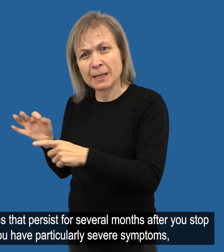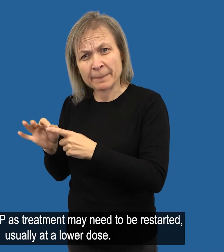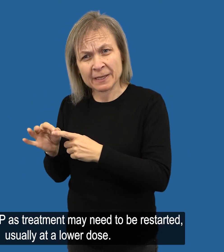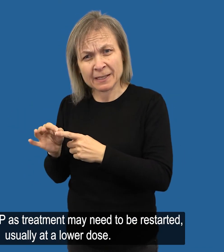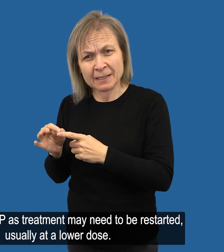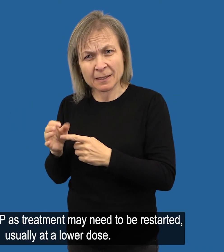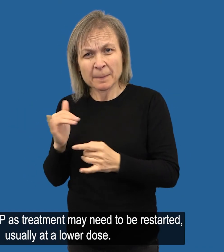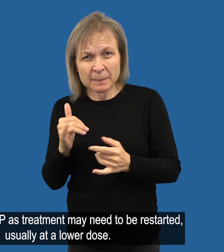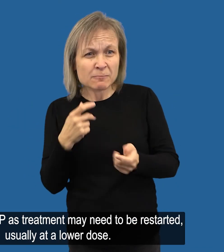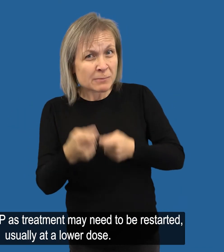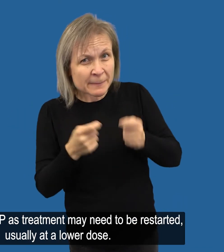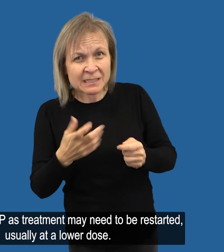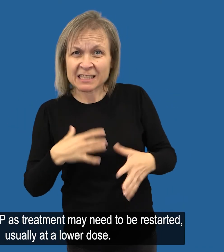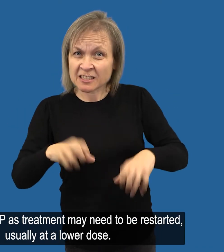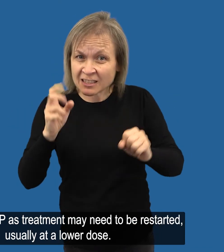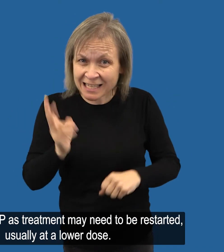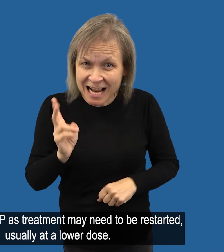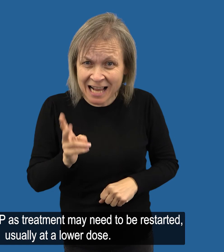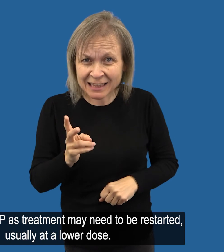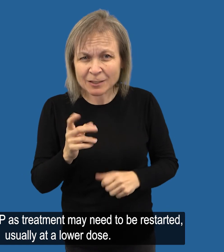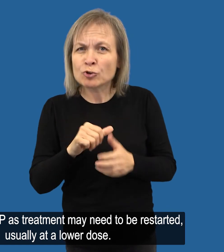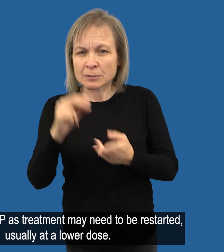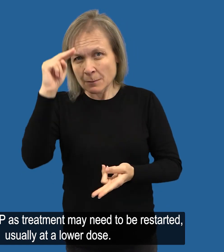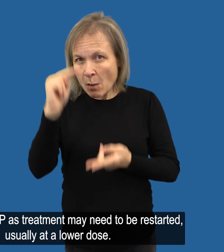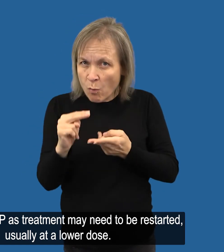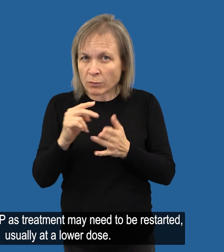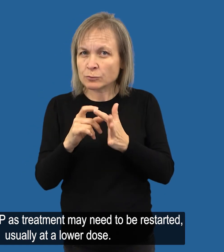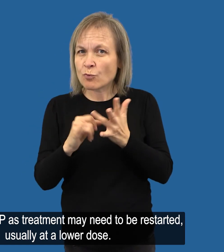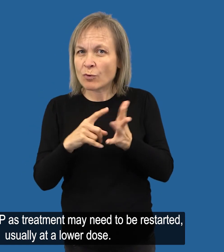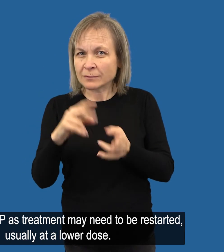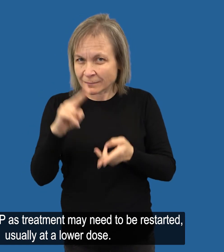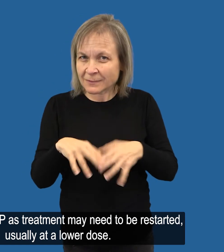your GP, as treatment may need to be restarted, usually at a lower dose.